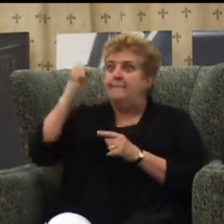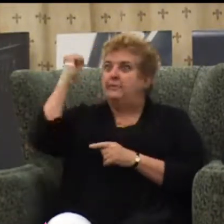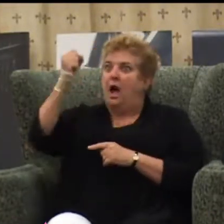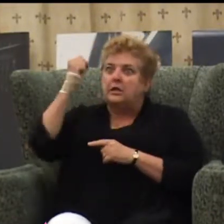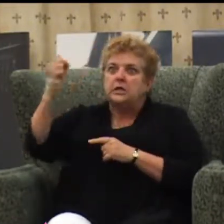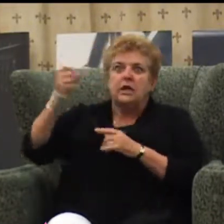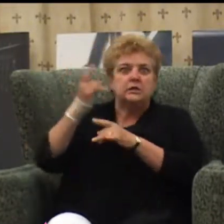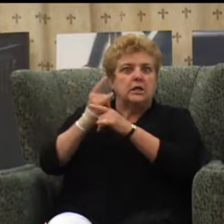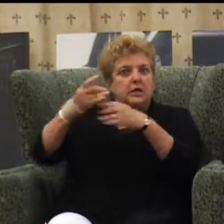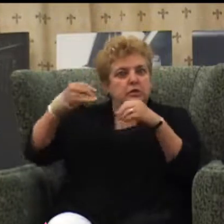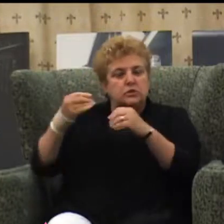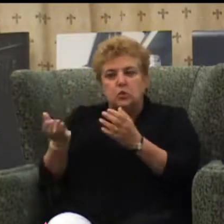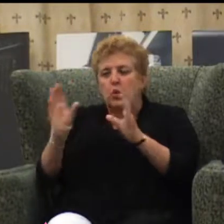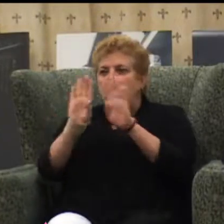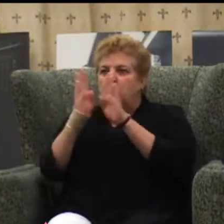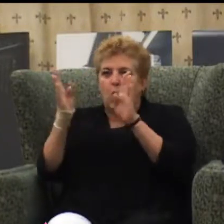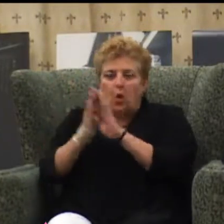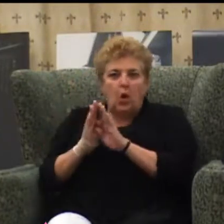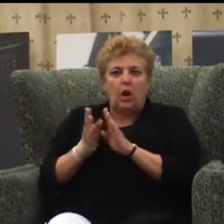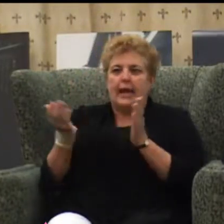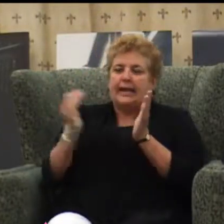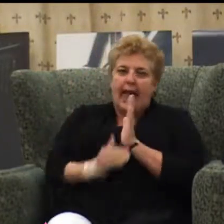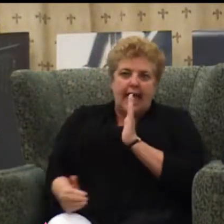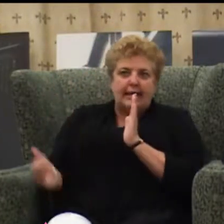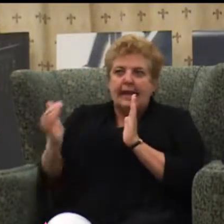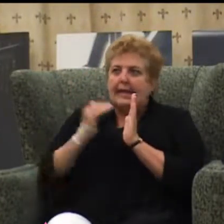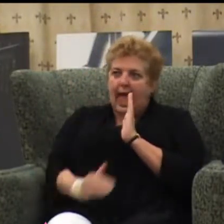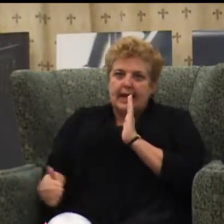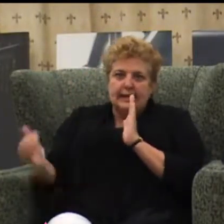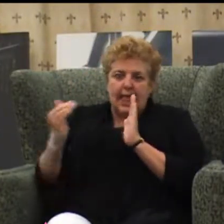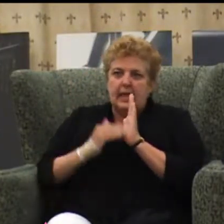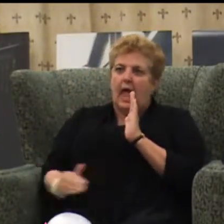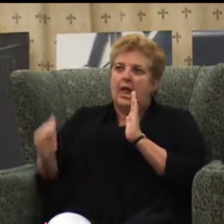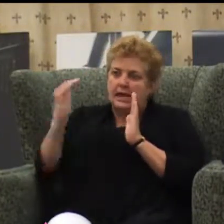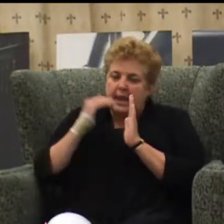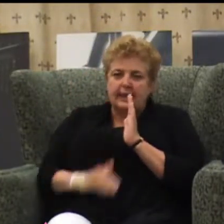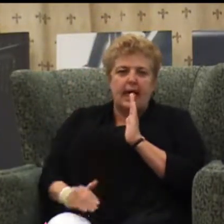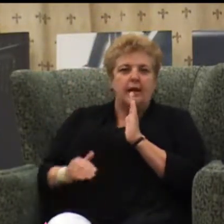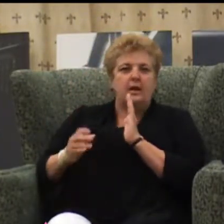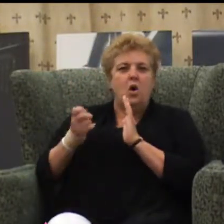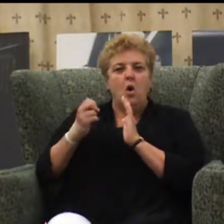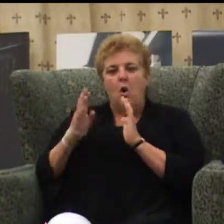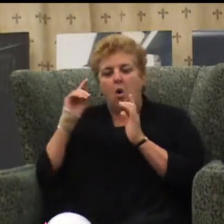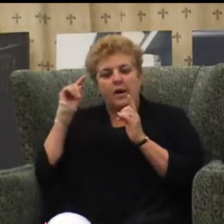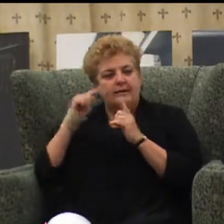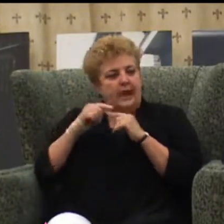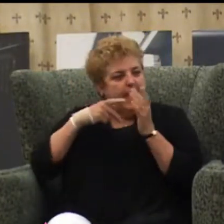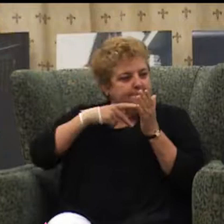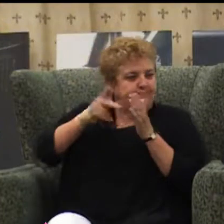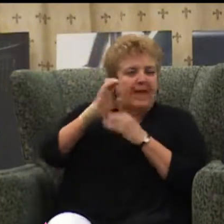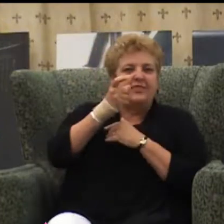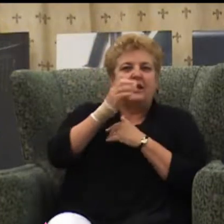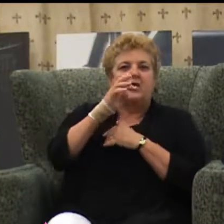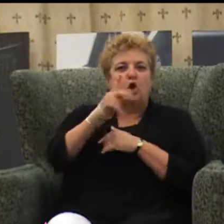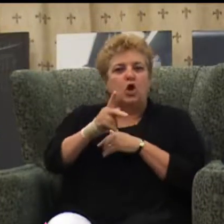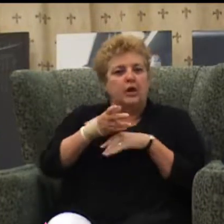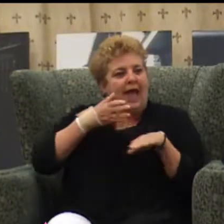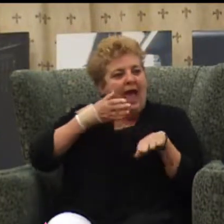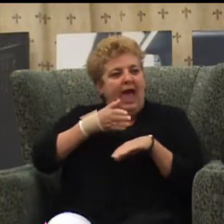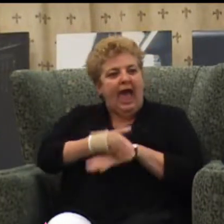5:59, over and over and over again. Or paid the clerk at 7-Eleven after closing $100 for a